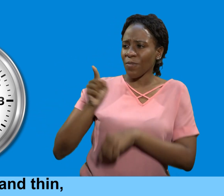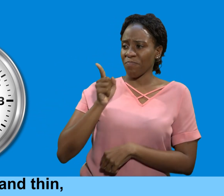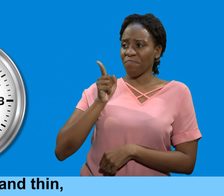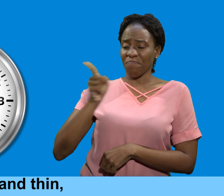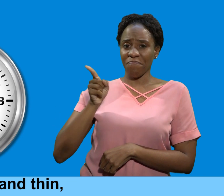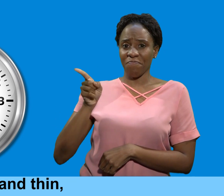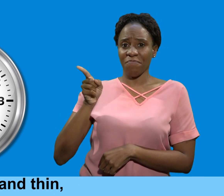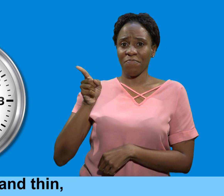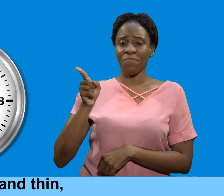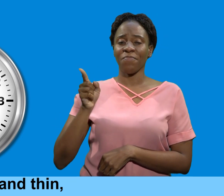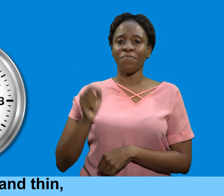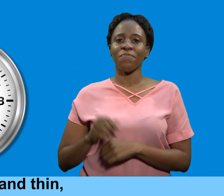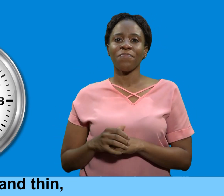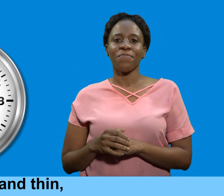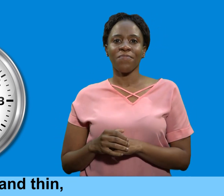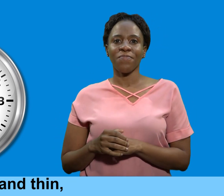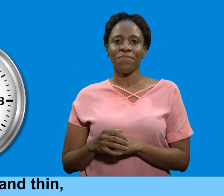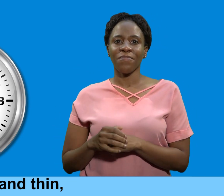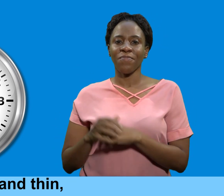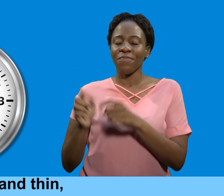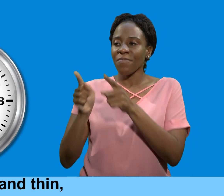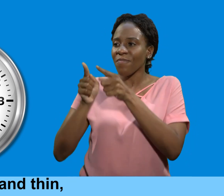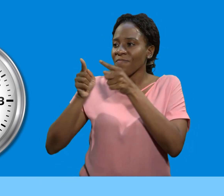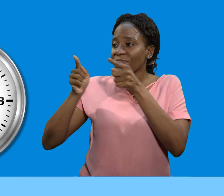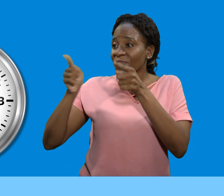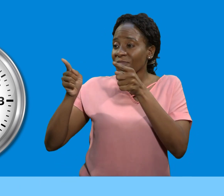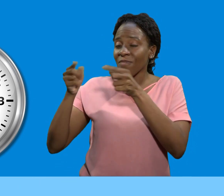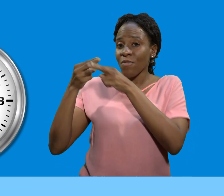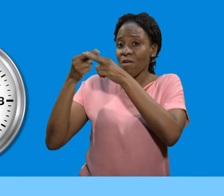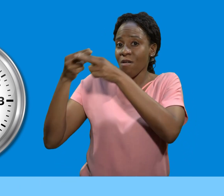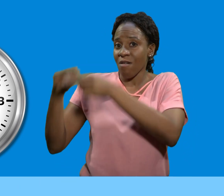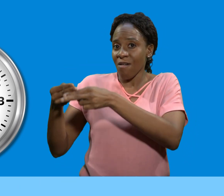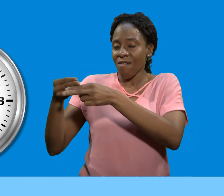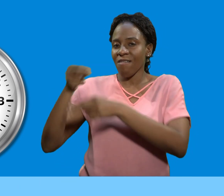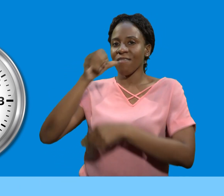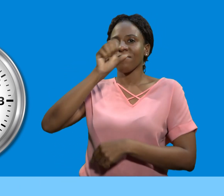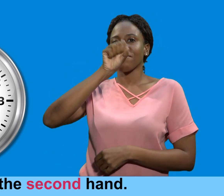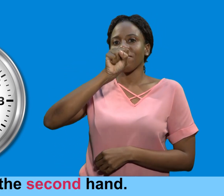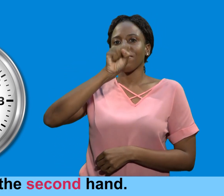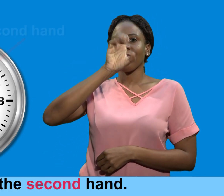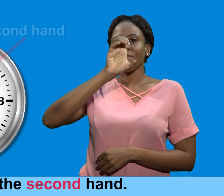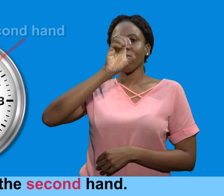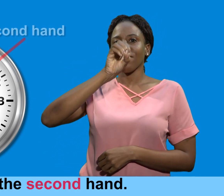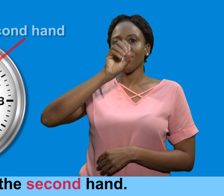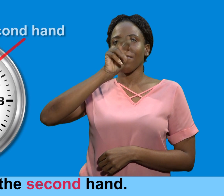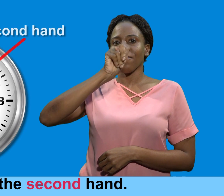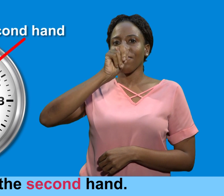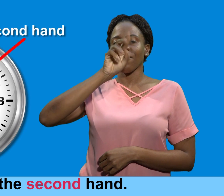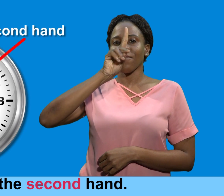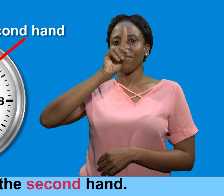It's very small and thin, but it's long, and it's called